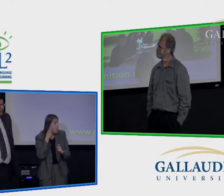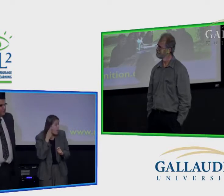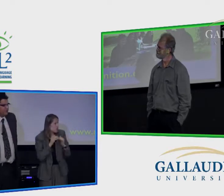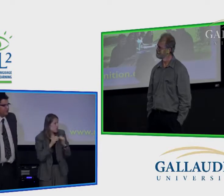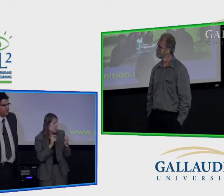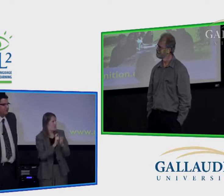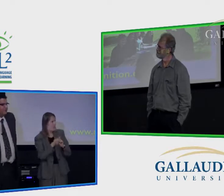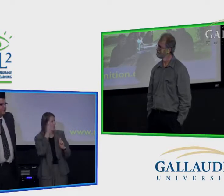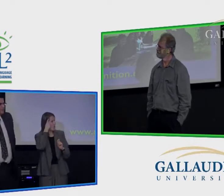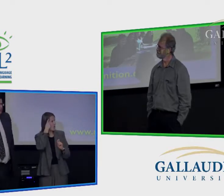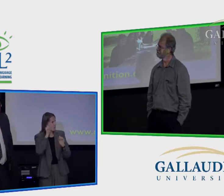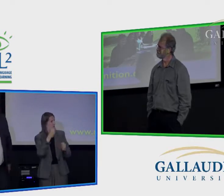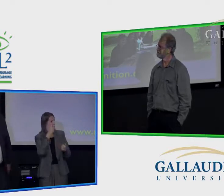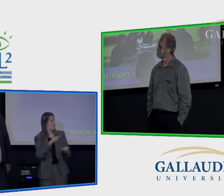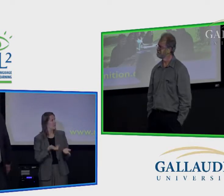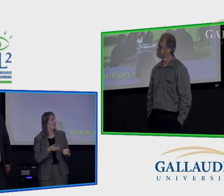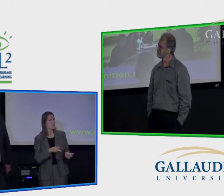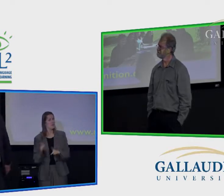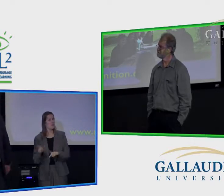level.